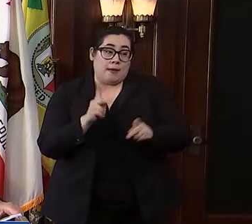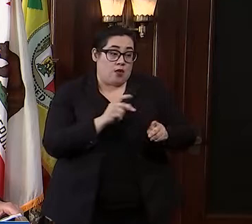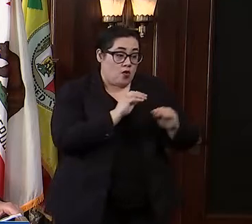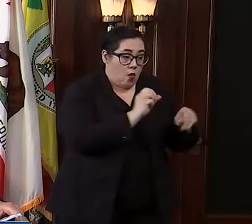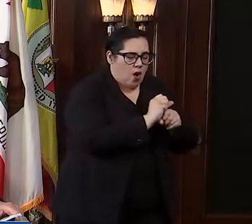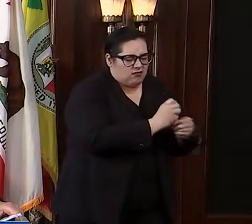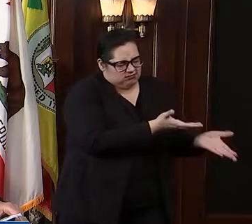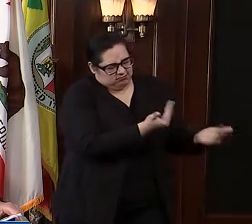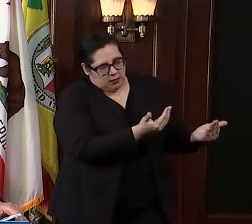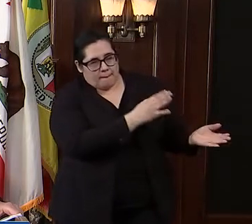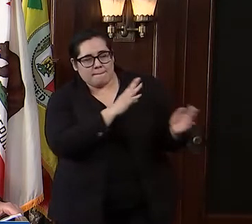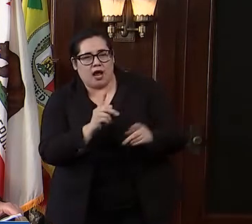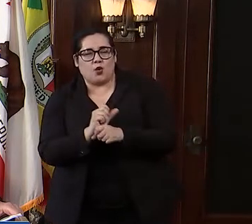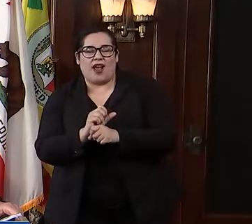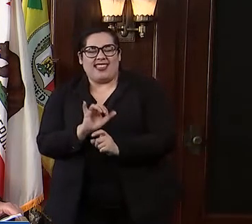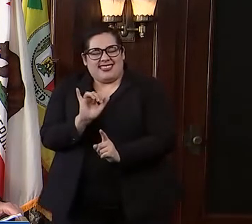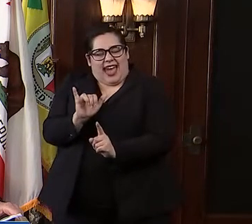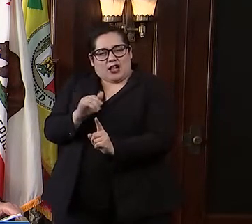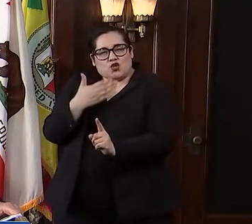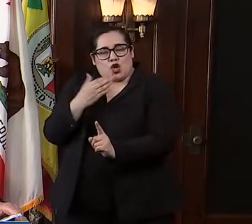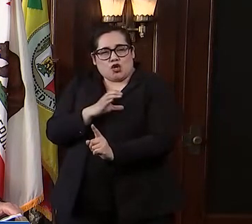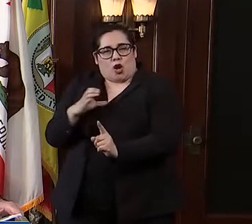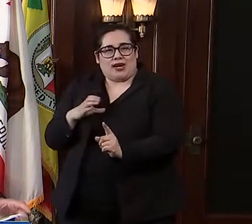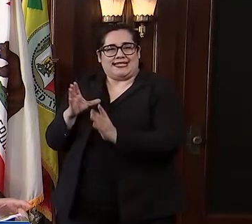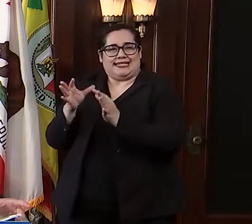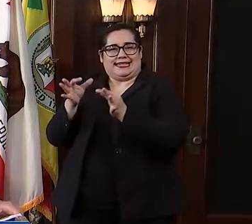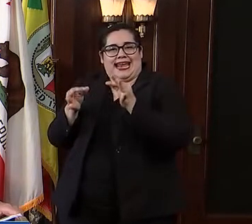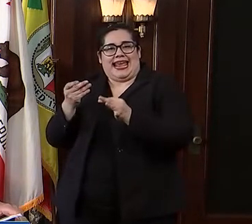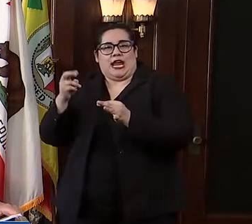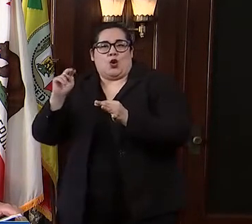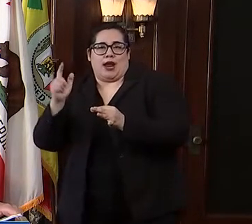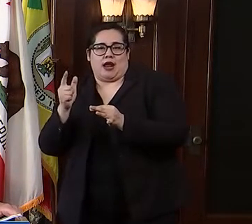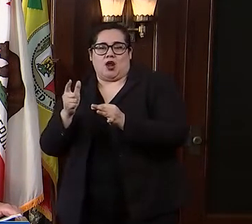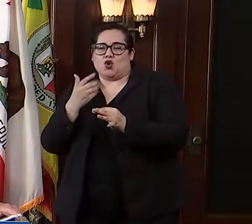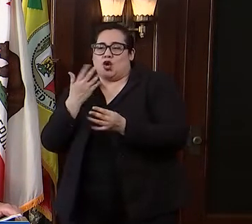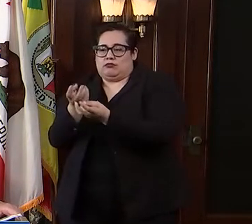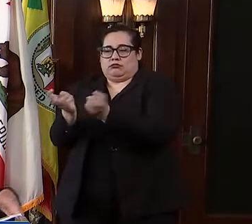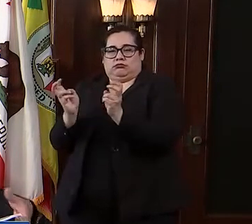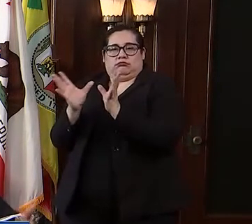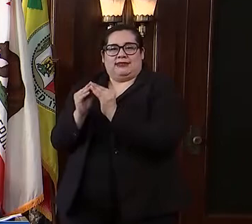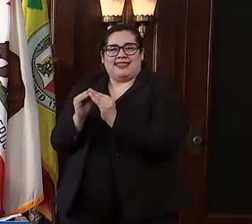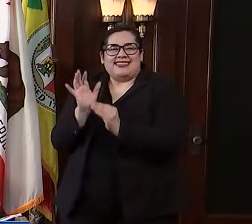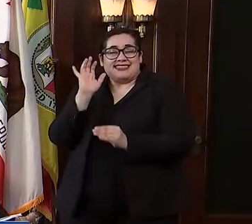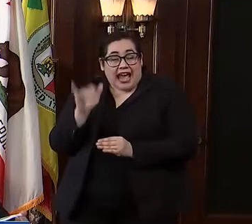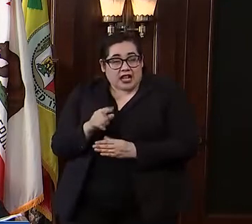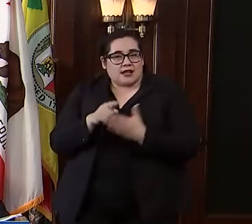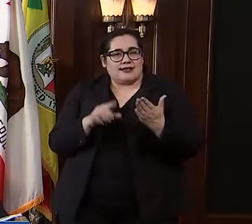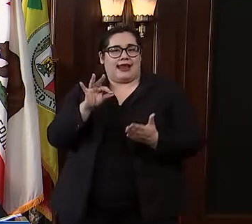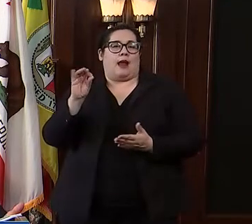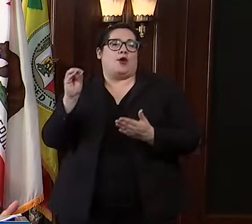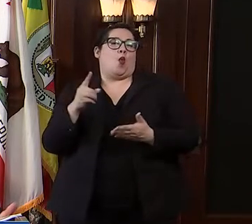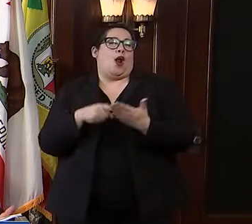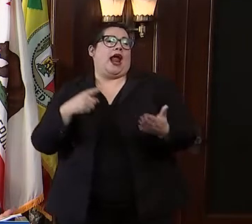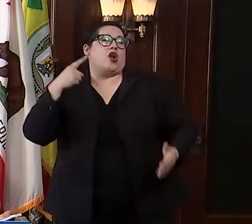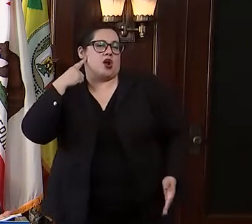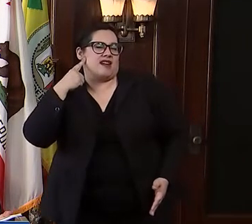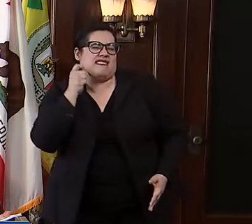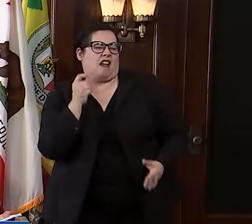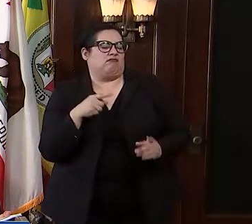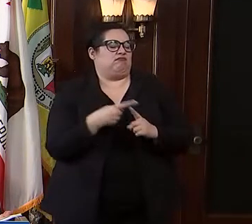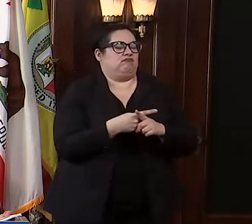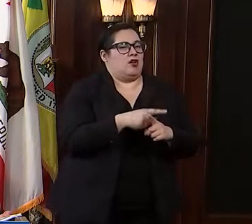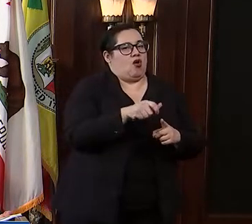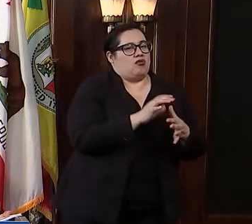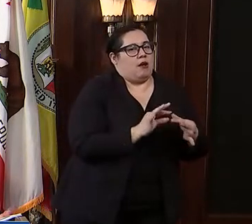be what a good congressional hearing is about, and that's 99% of what I heard today. Thanks. I just want to follow up real quick and